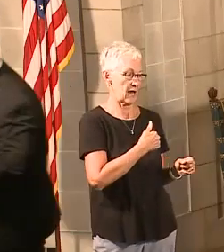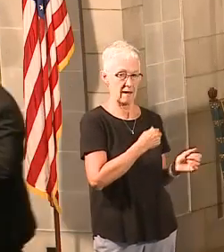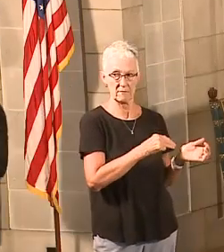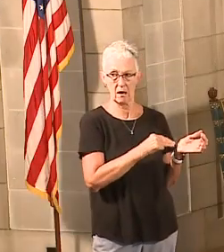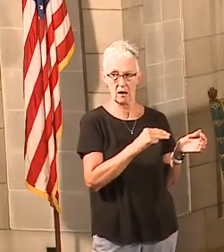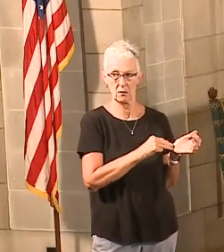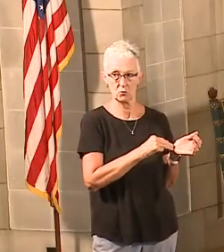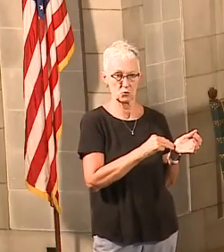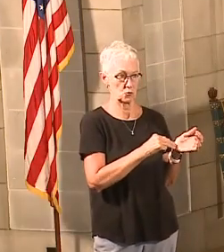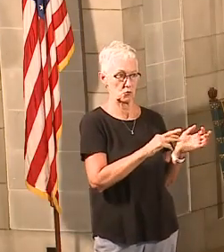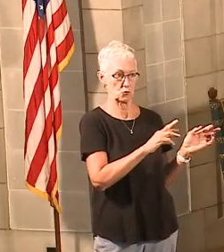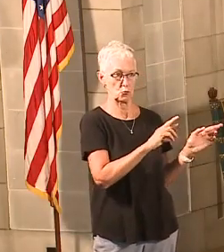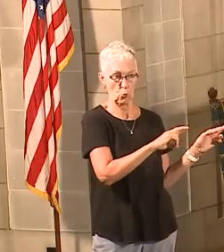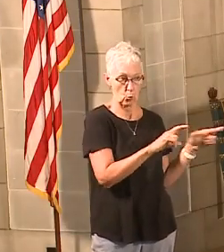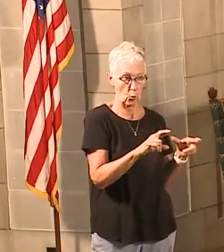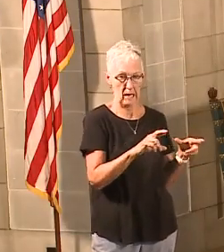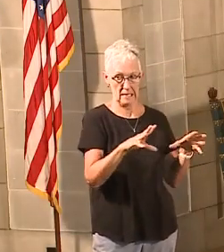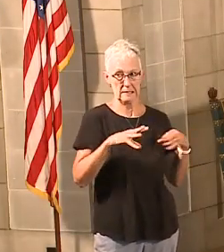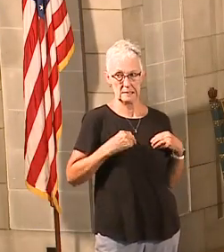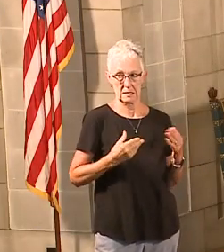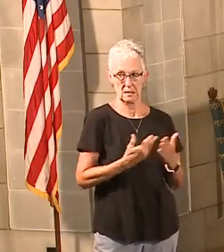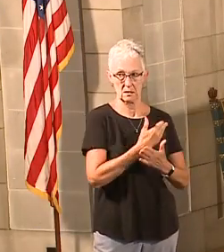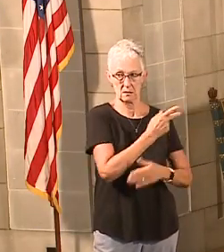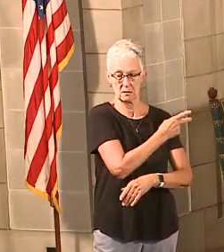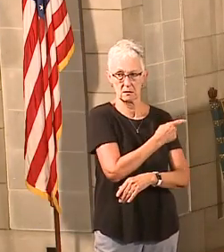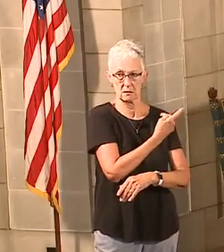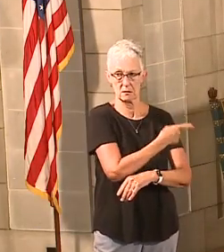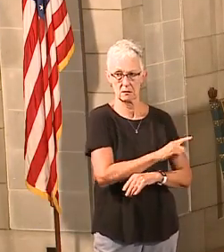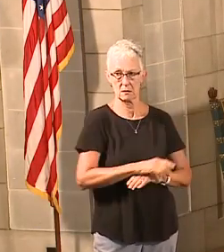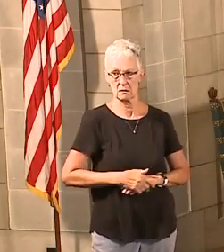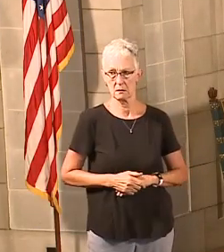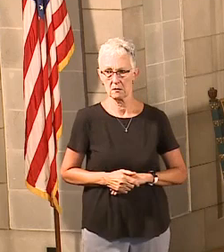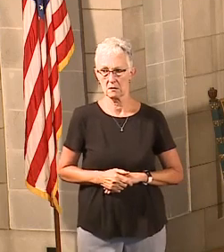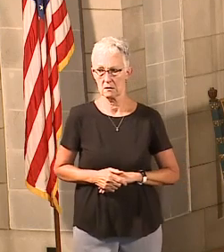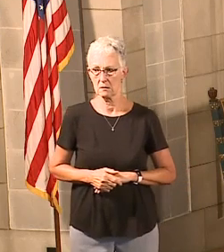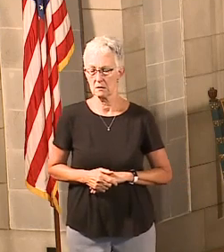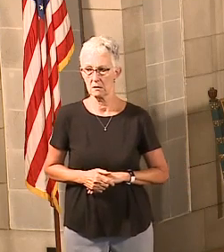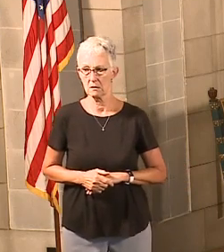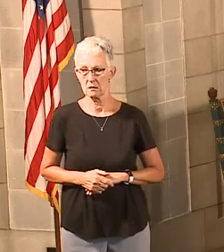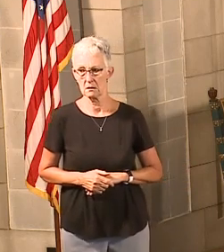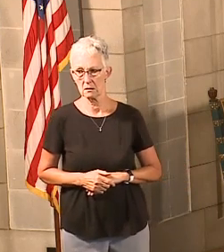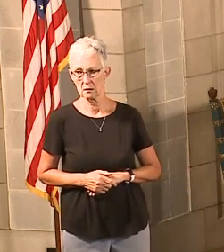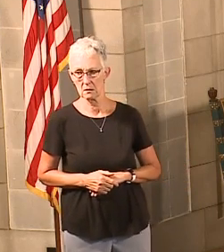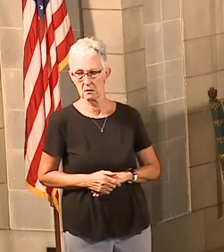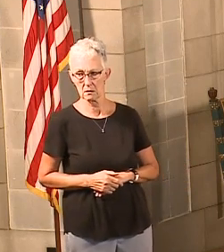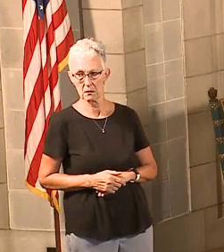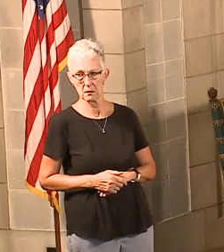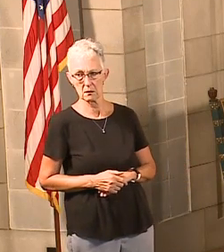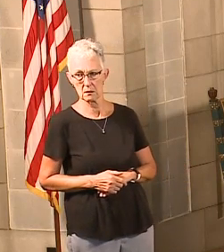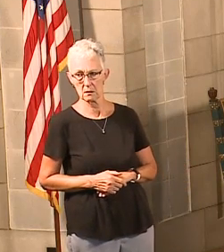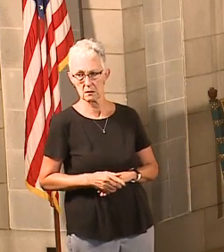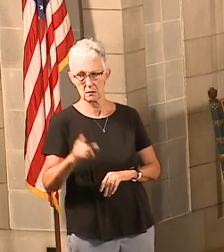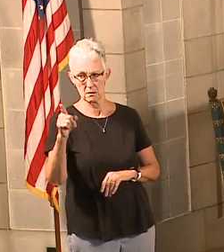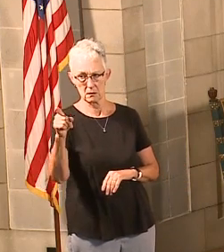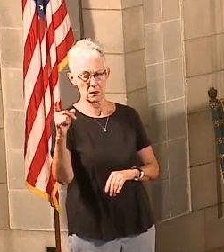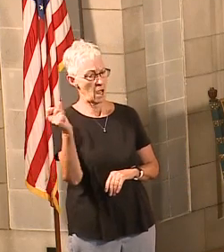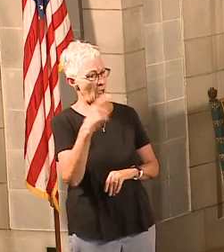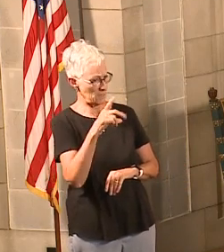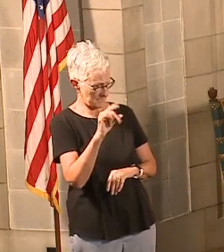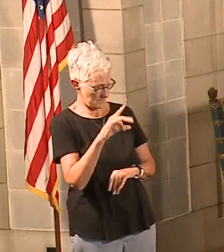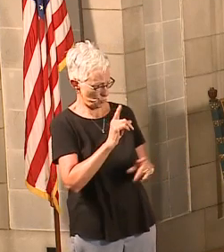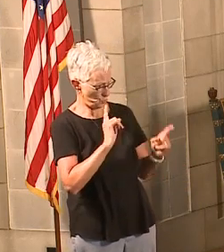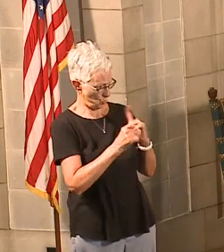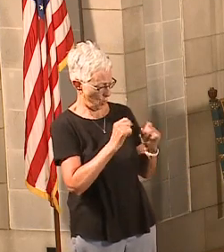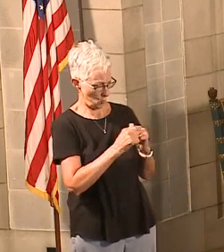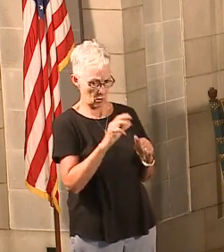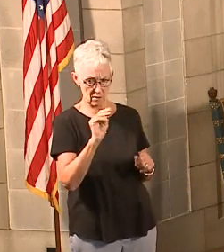Thank you, Jeremy. Yeah. So was there ever a conversation with Mayor Larry and Giller Bear about having a mask mandate in Lincoln?